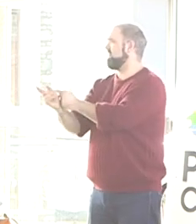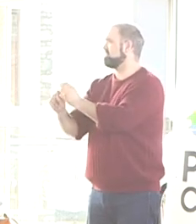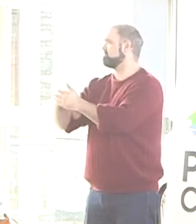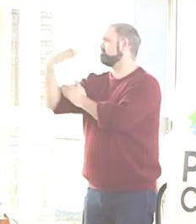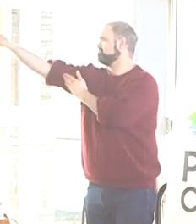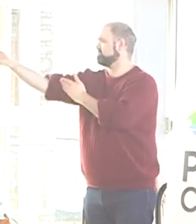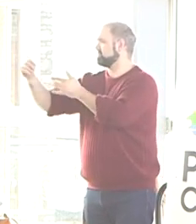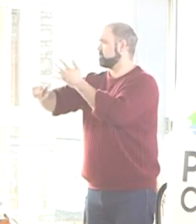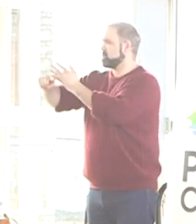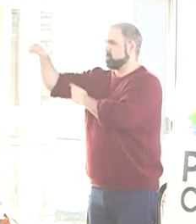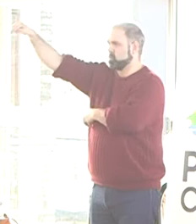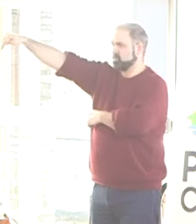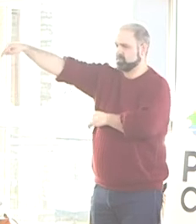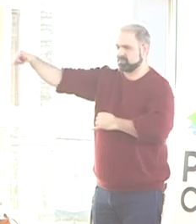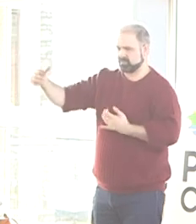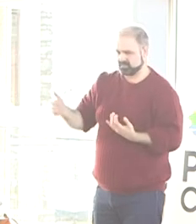decision came,